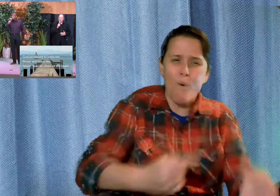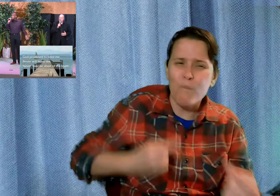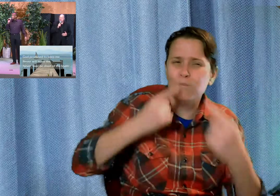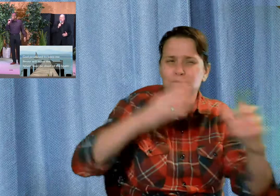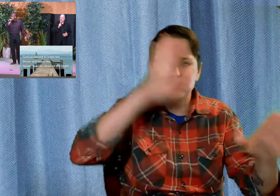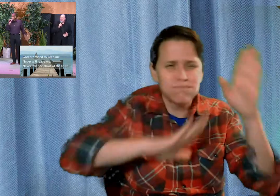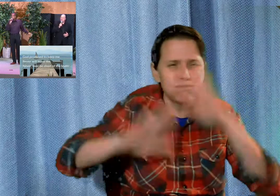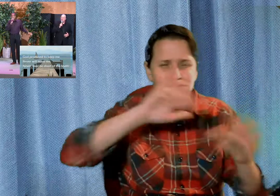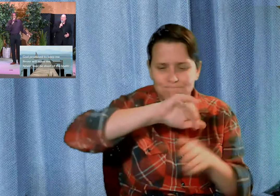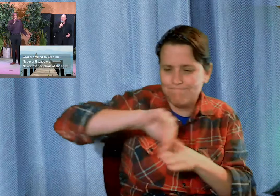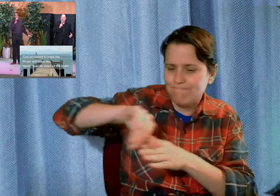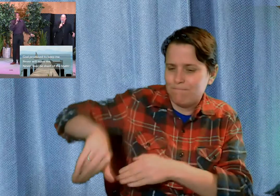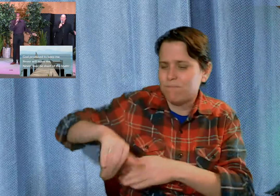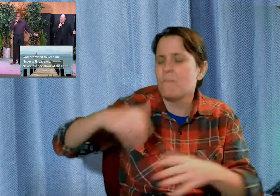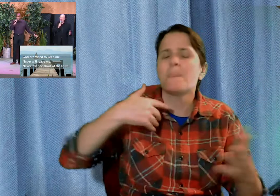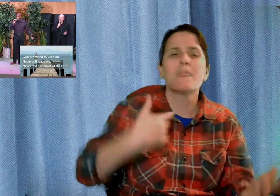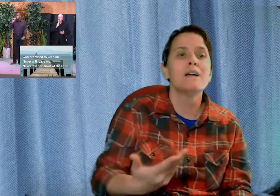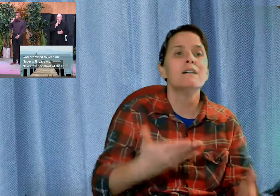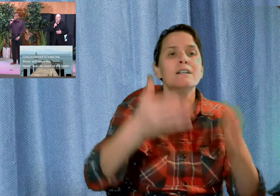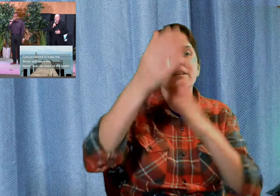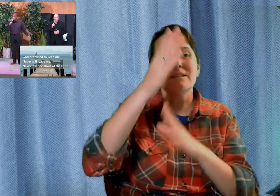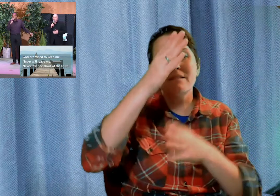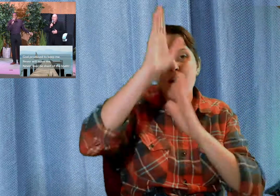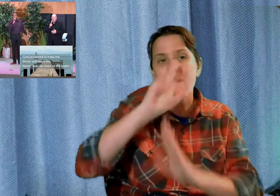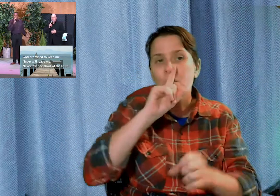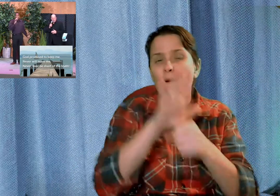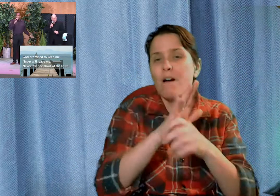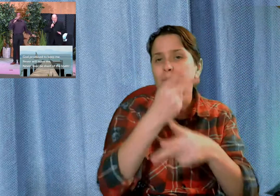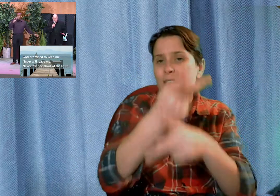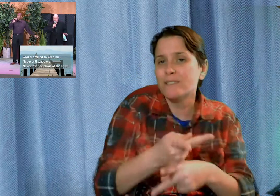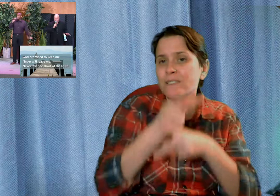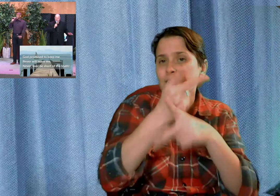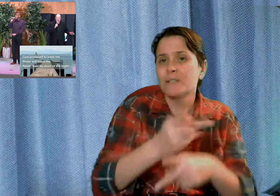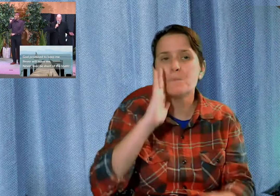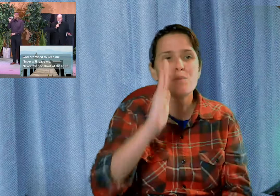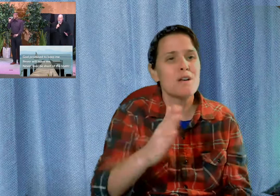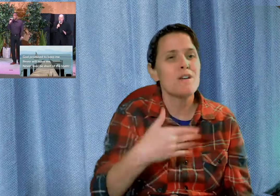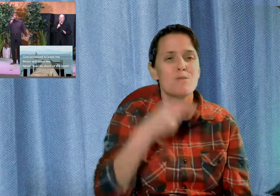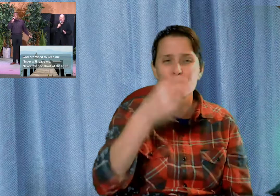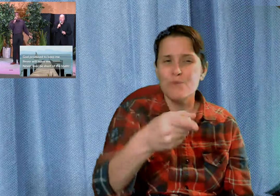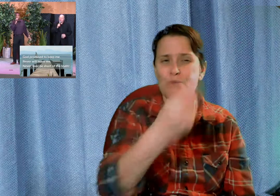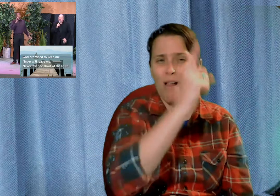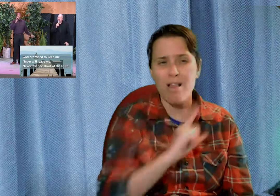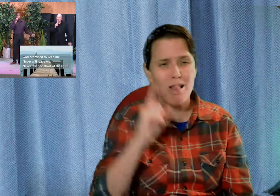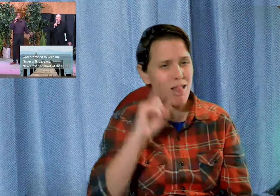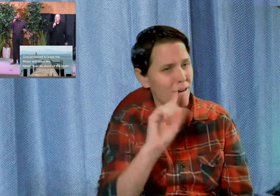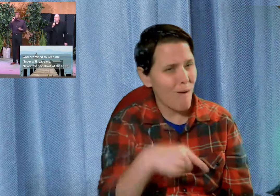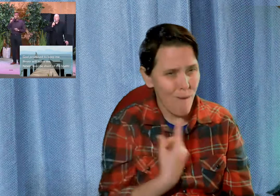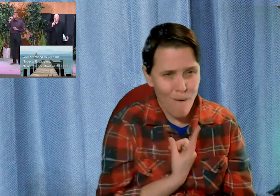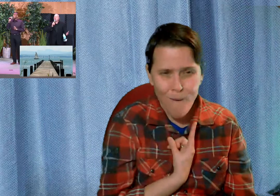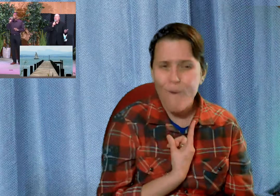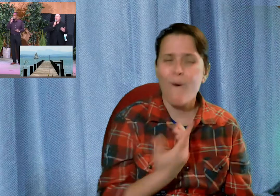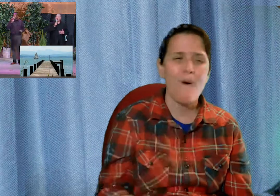God promised to keep me, never to leave me, never ever be short of